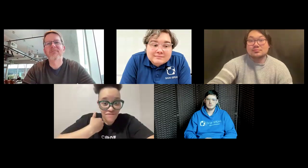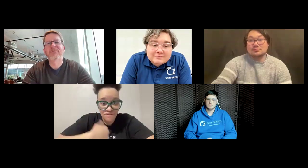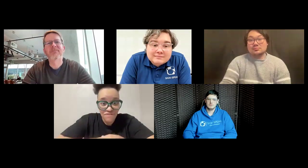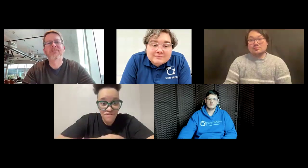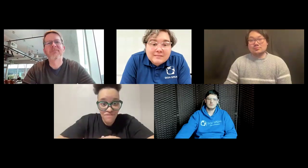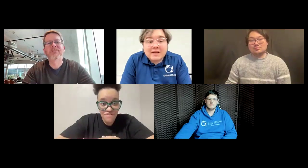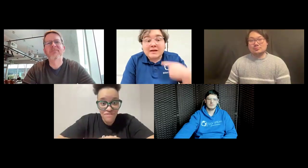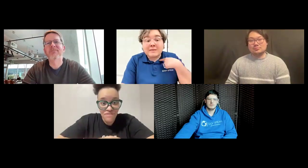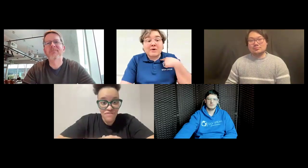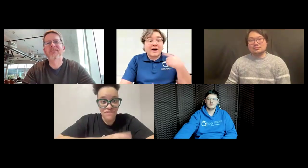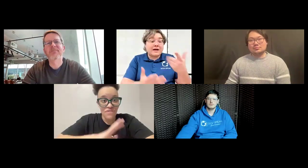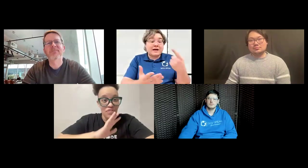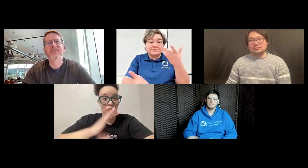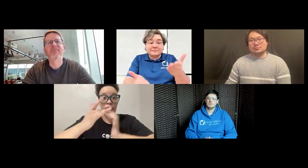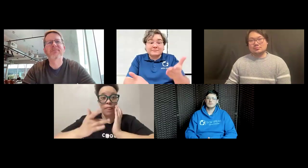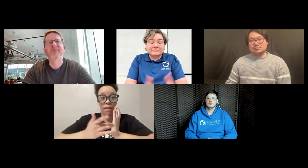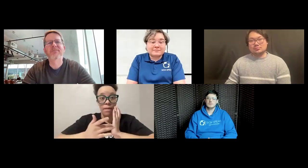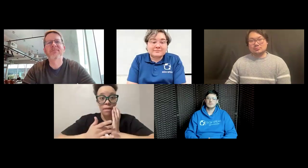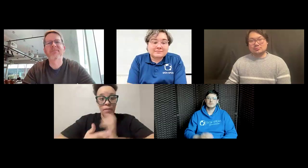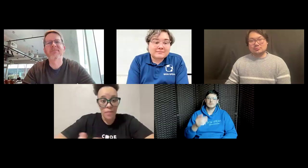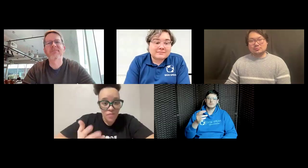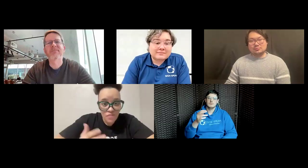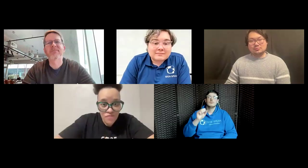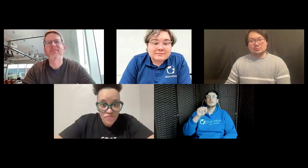utilized that in those. Do you guys have anything like that?